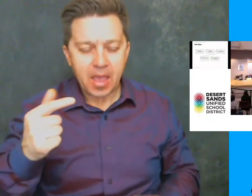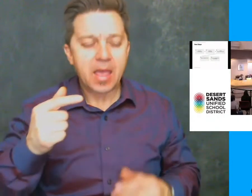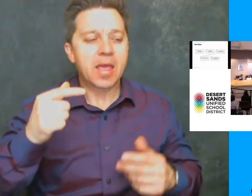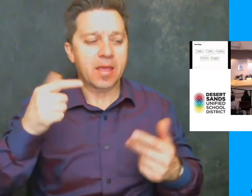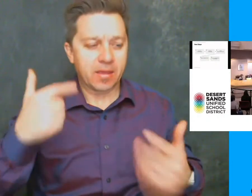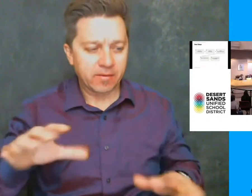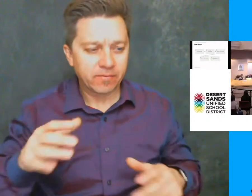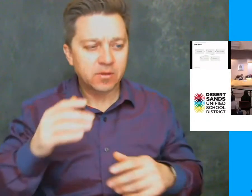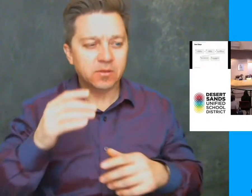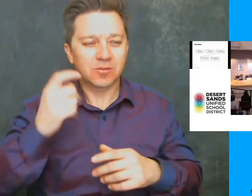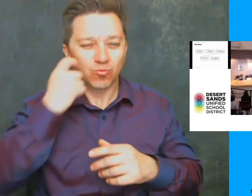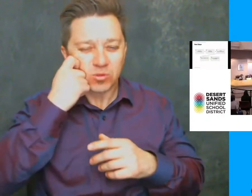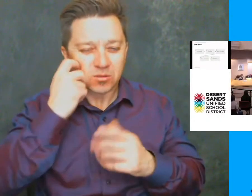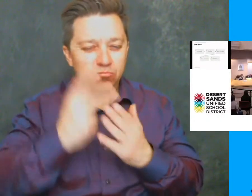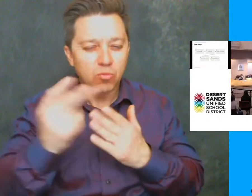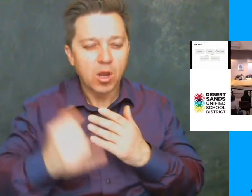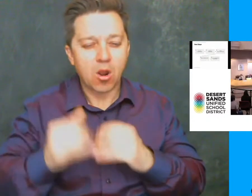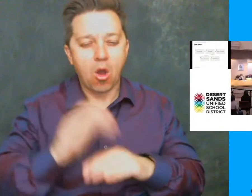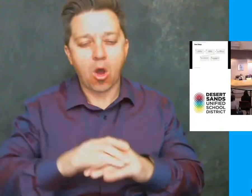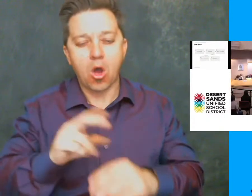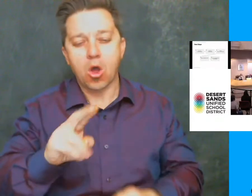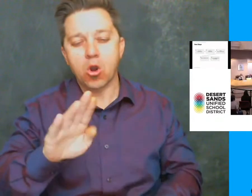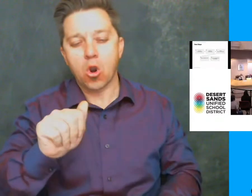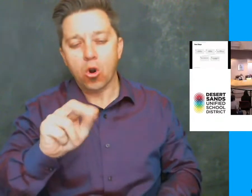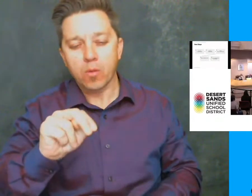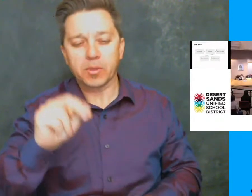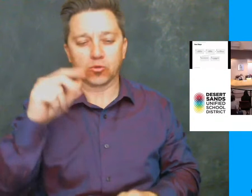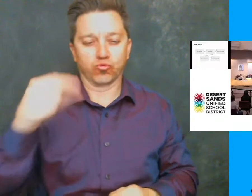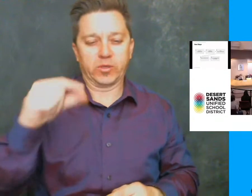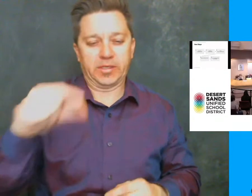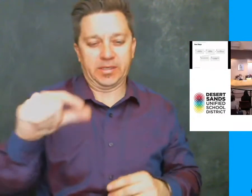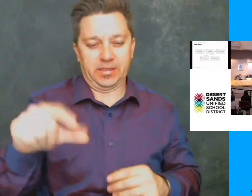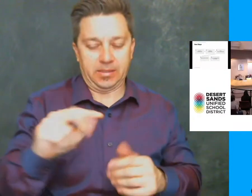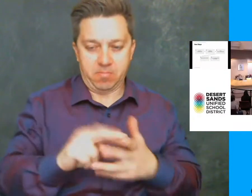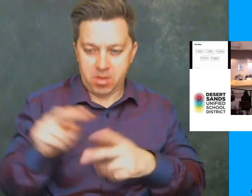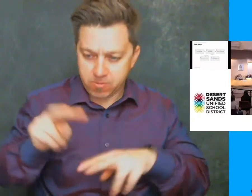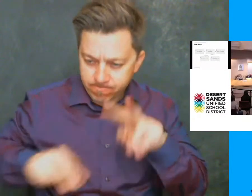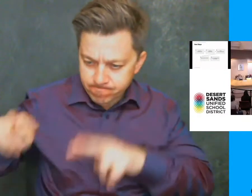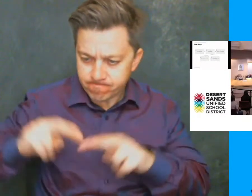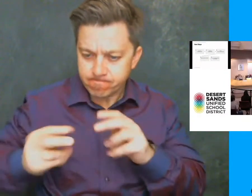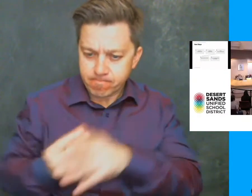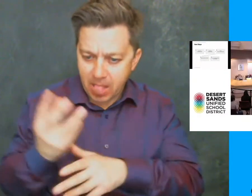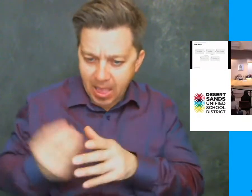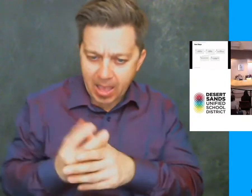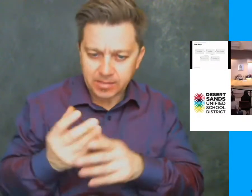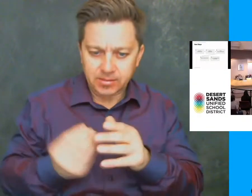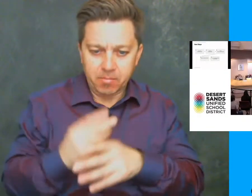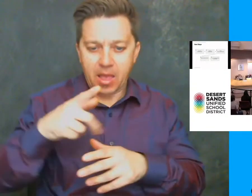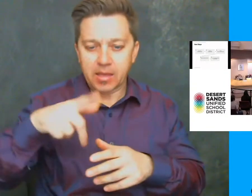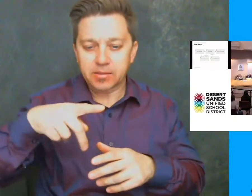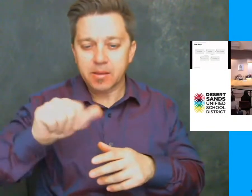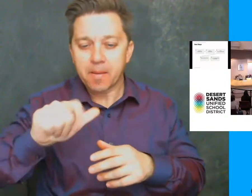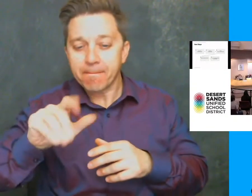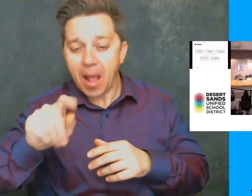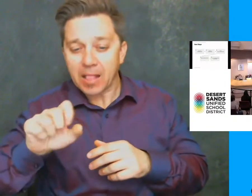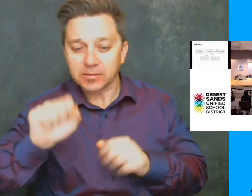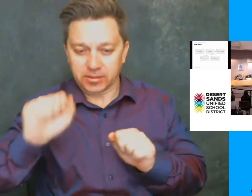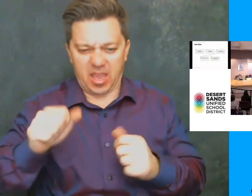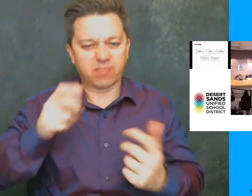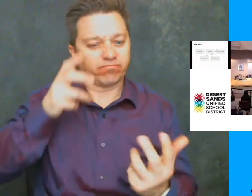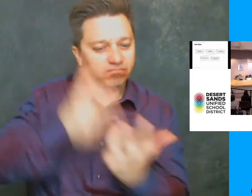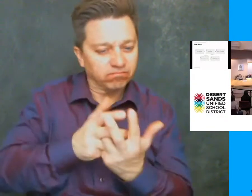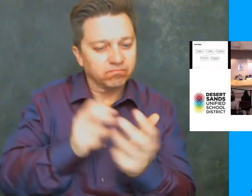urban greening recently where they're looking at plants and plant pallets that could be utilized here in the desert that will help